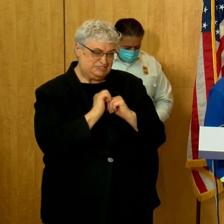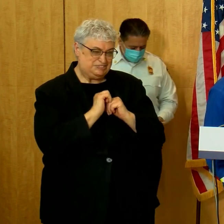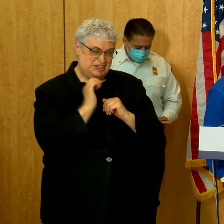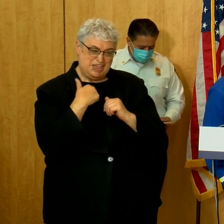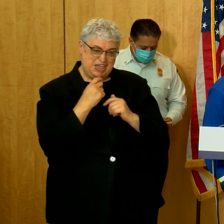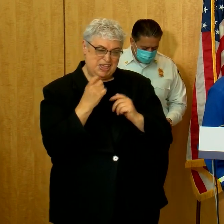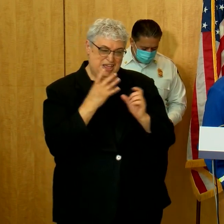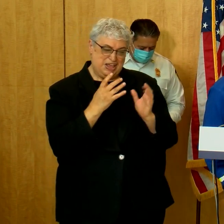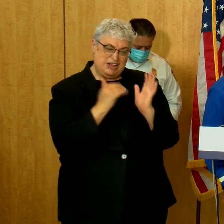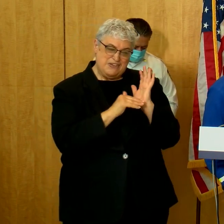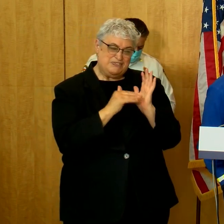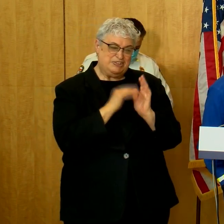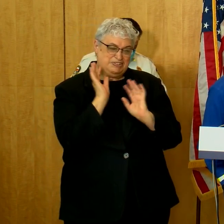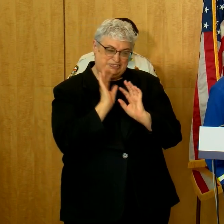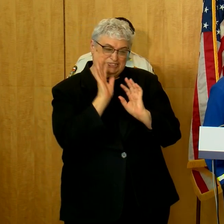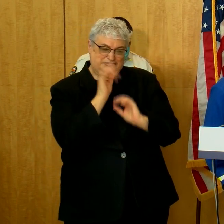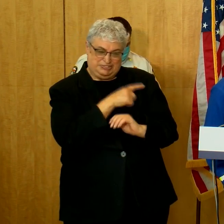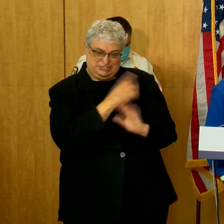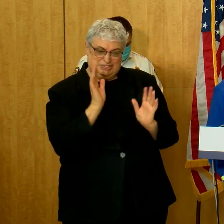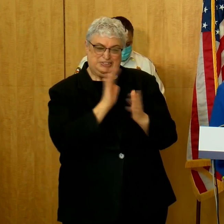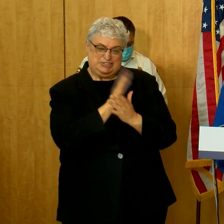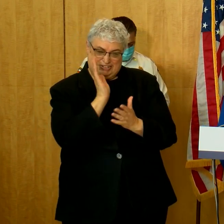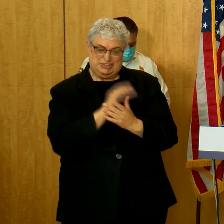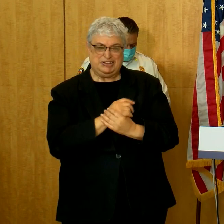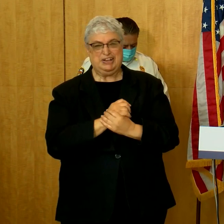I hate to keep, you know, but you're here.